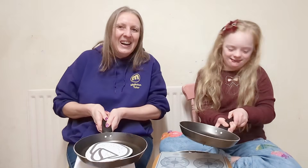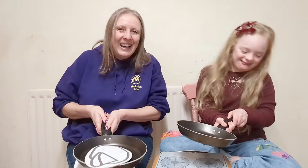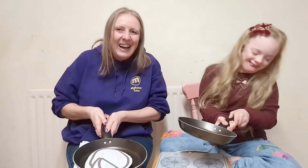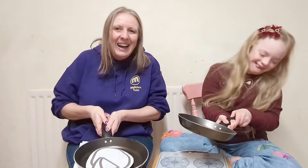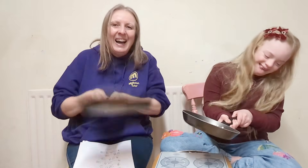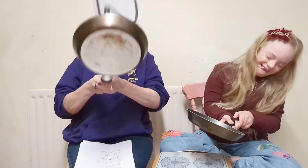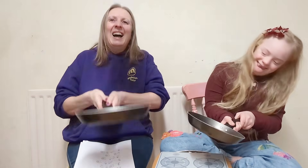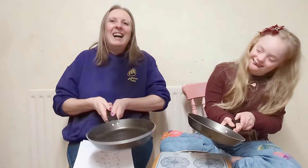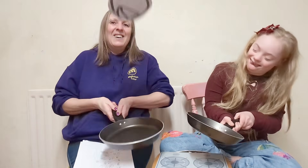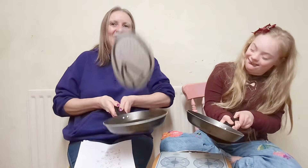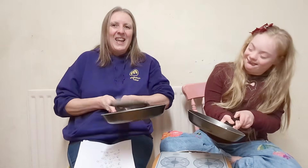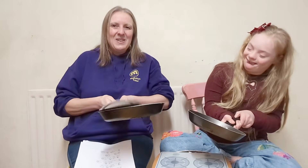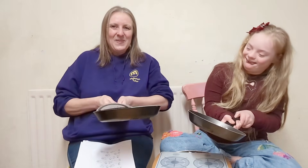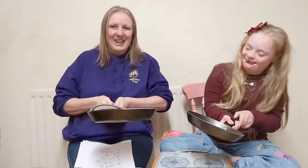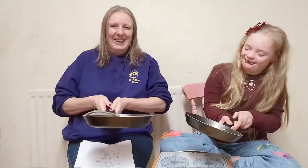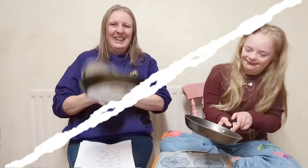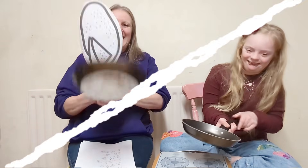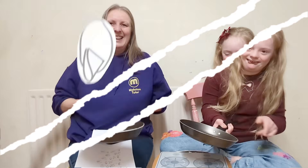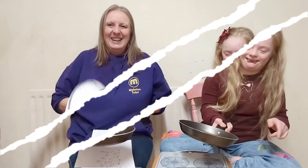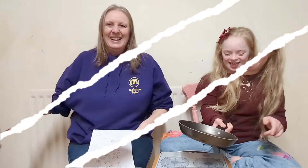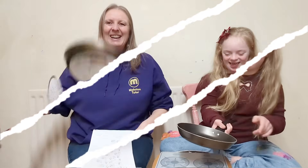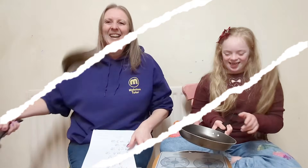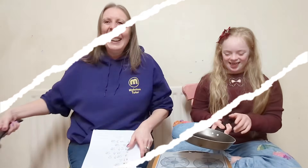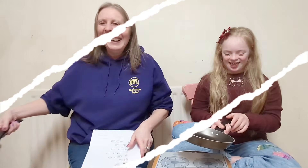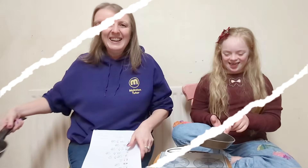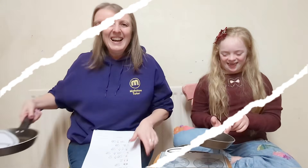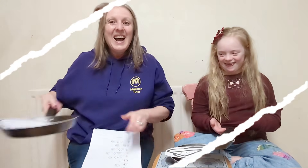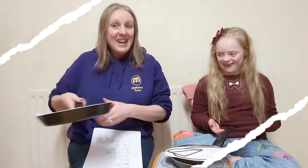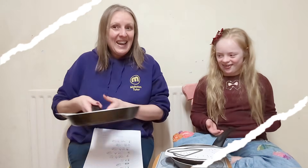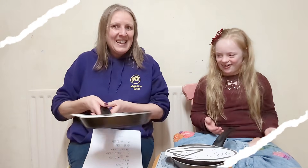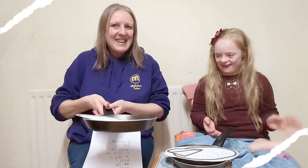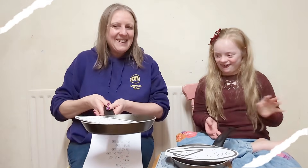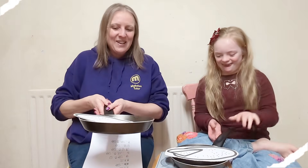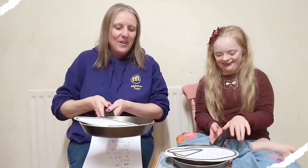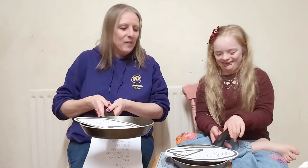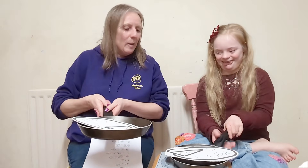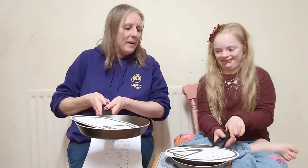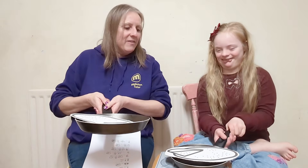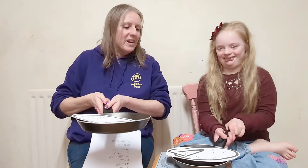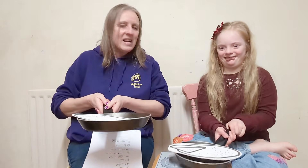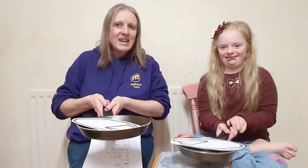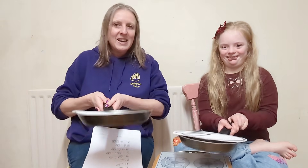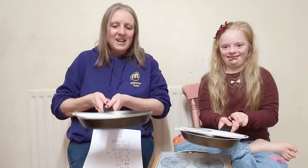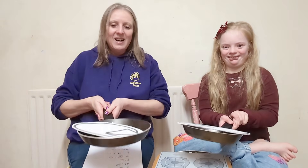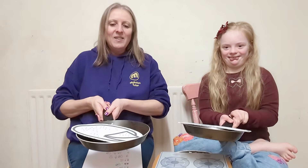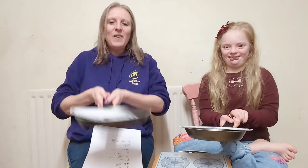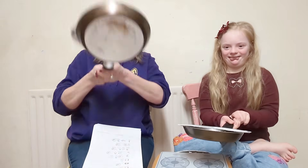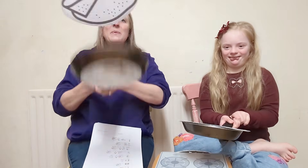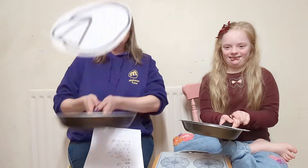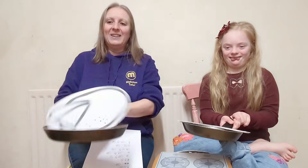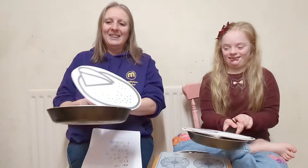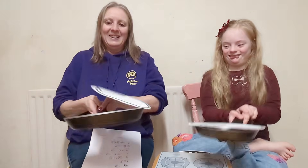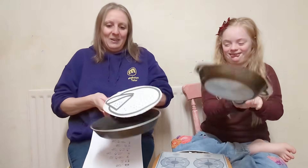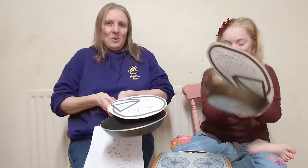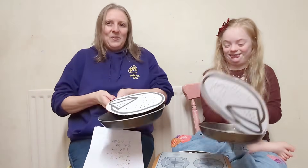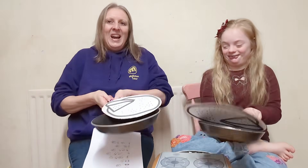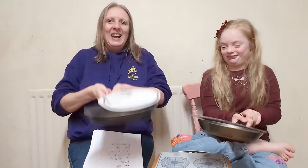no, yours is on the floor! Flip! Okay, take 2 on the flipping. Ready? Flip! Oh.